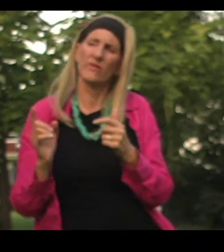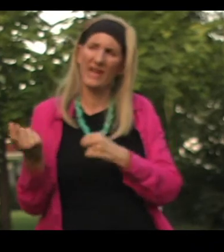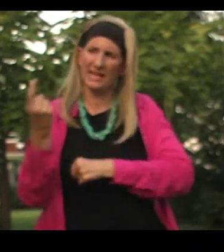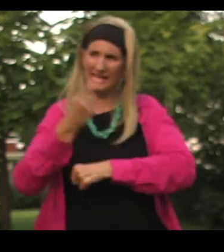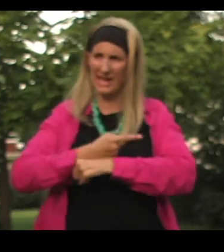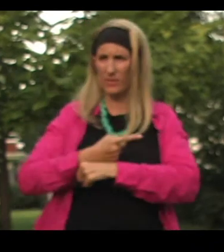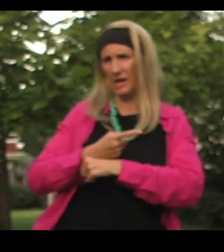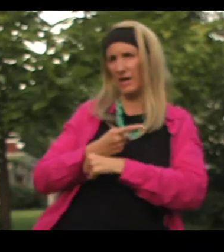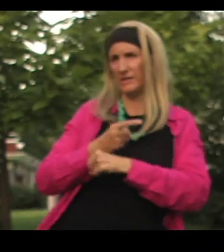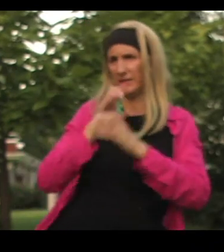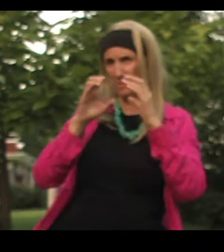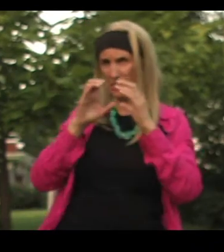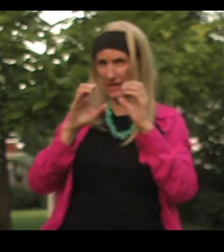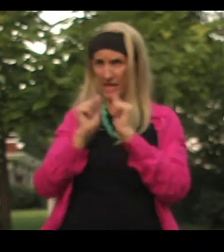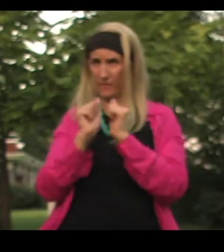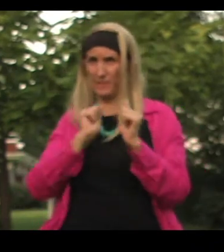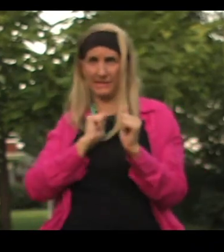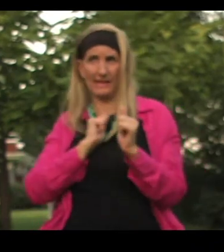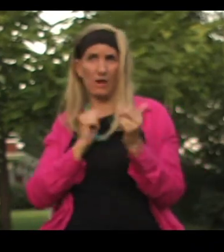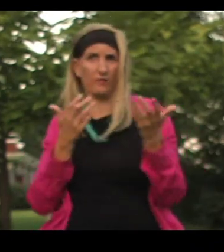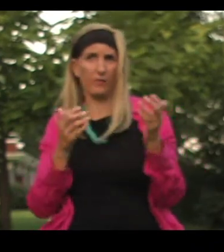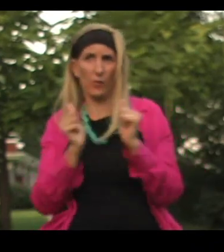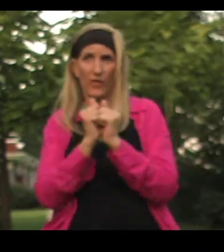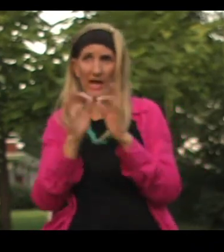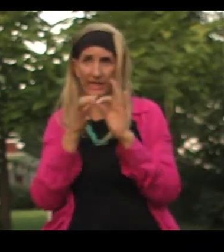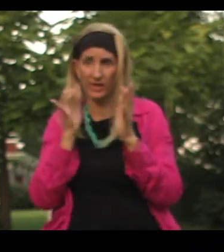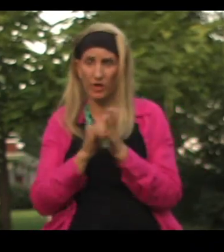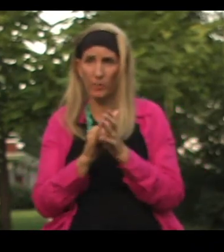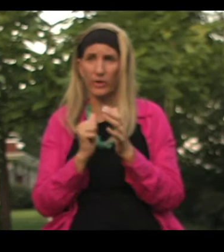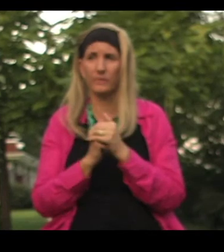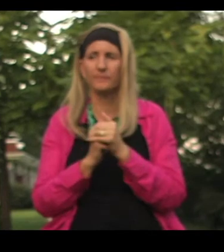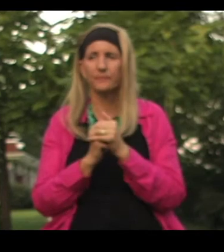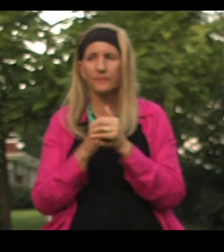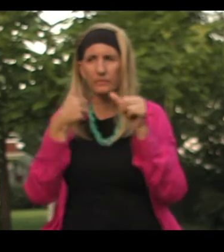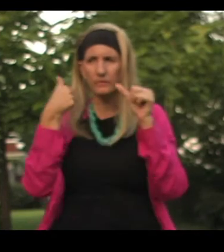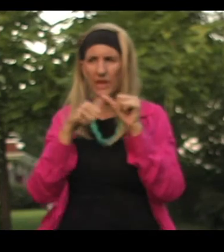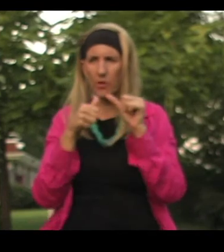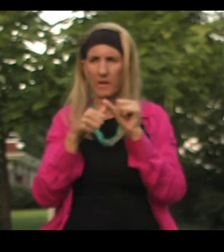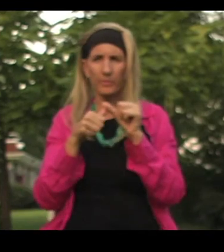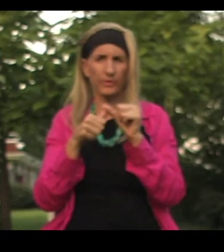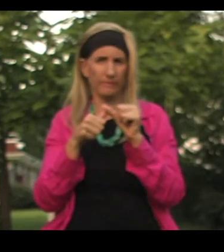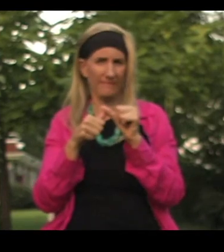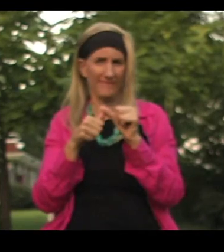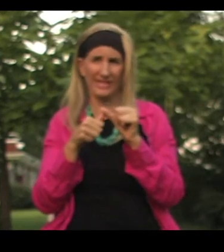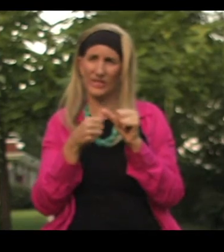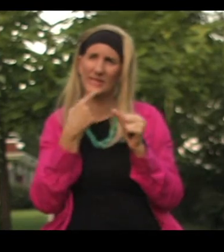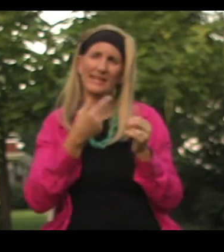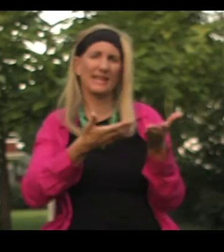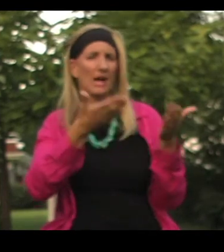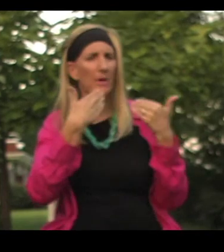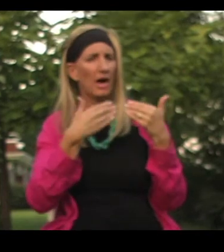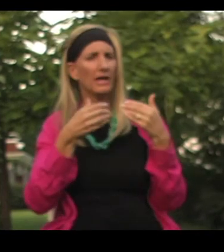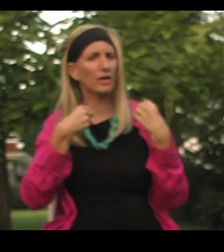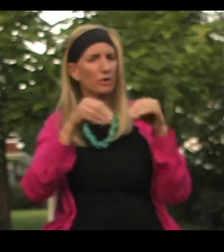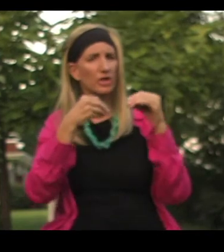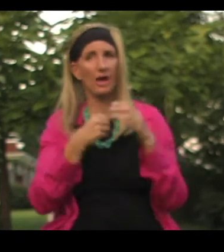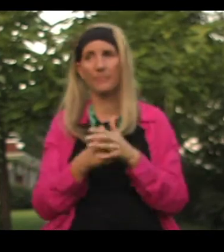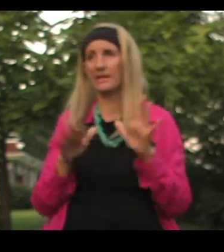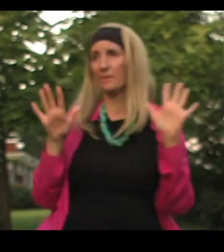That day when I was communicating for myself without an interpreter, I remember she was saying, come on, go shopping. And I'm